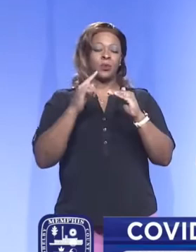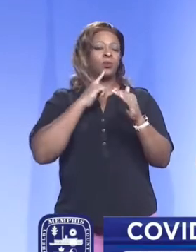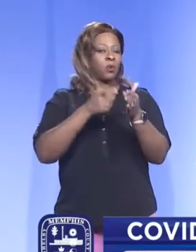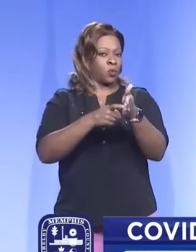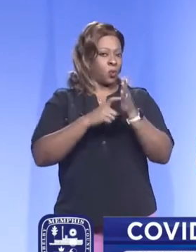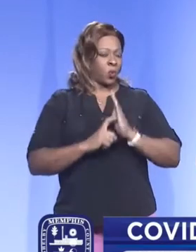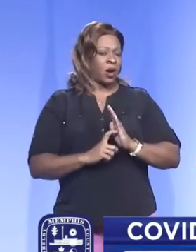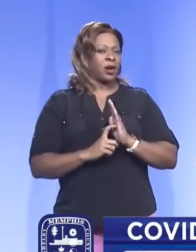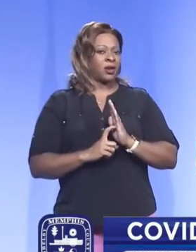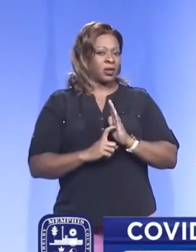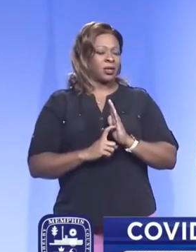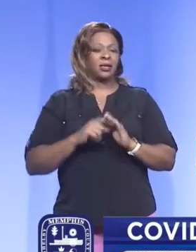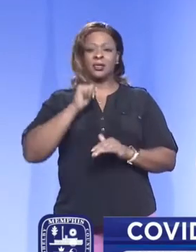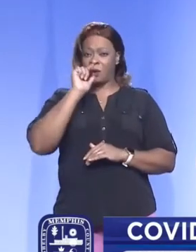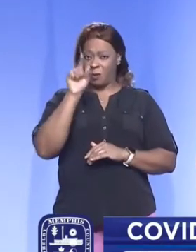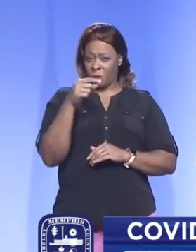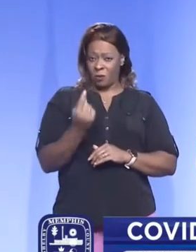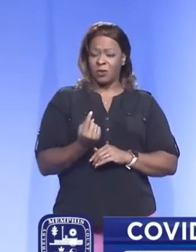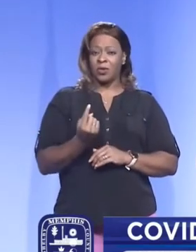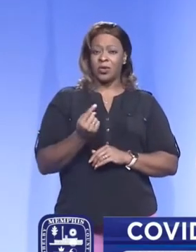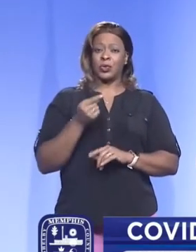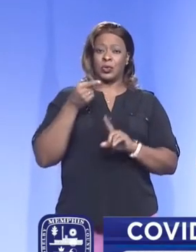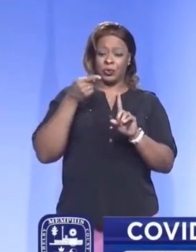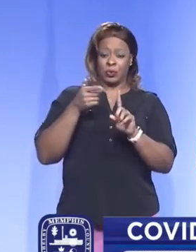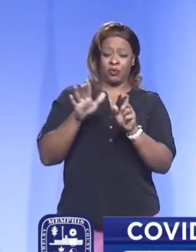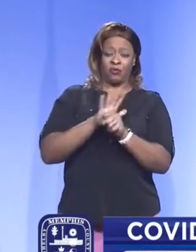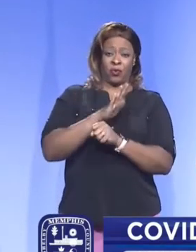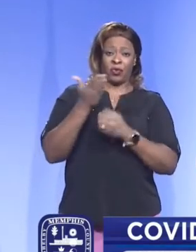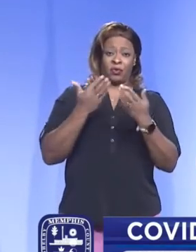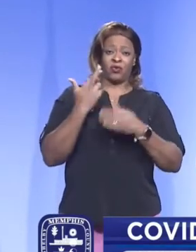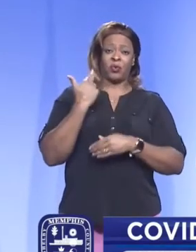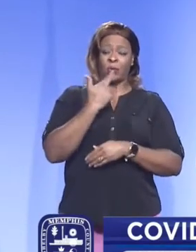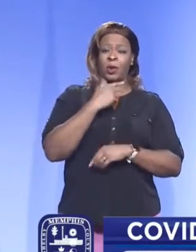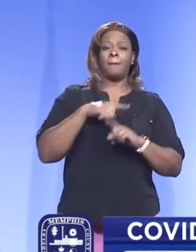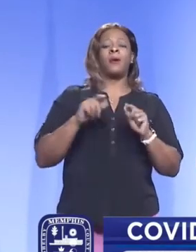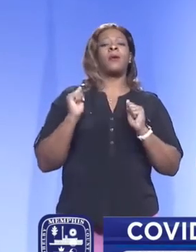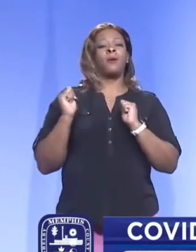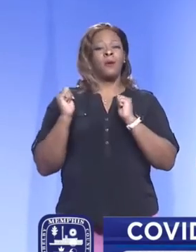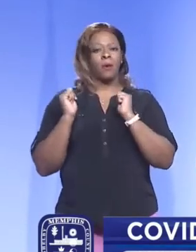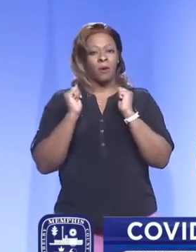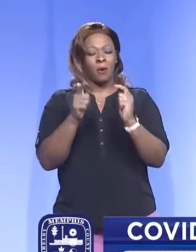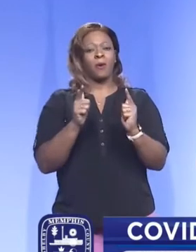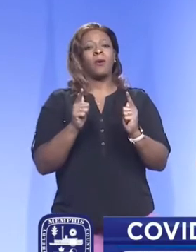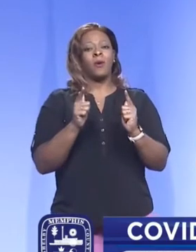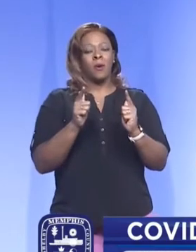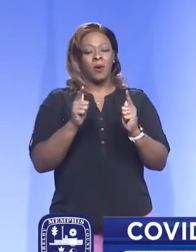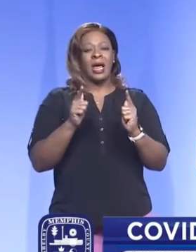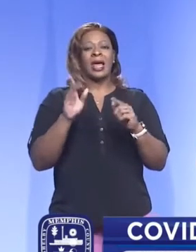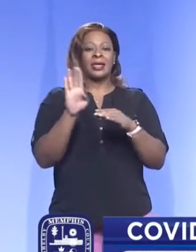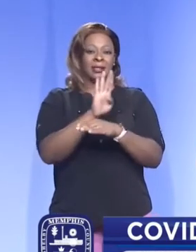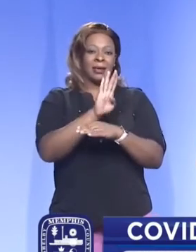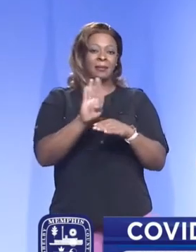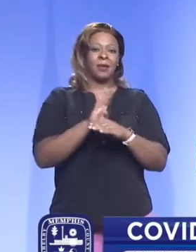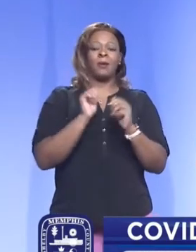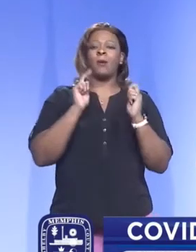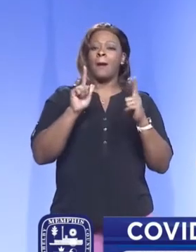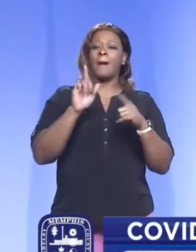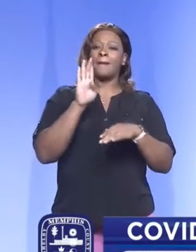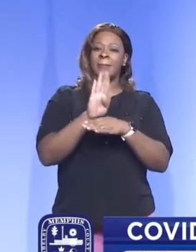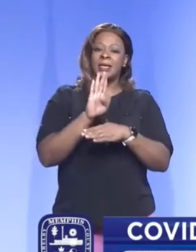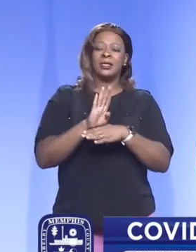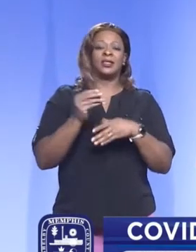required of not only you as a full service restaurant, but all establishments, all businesses